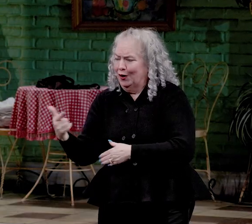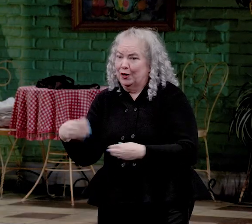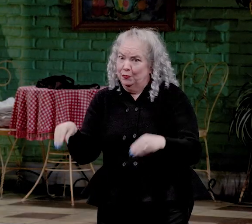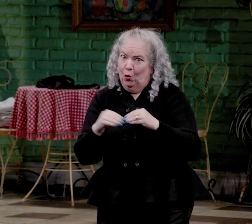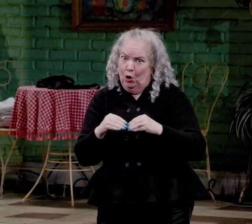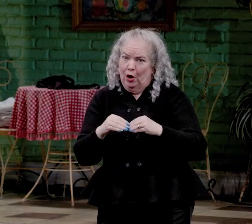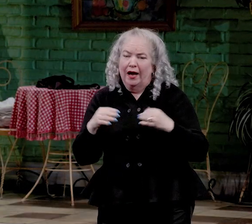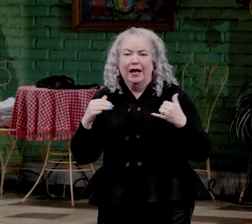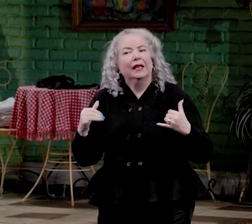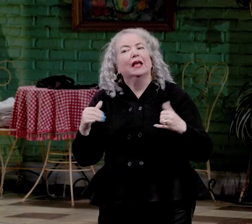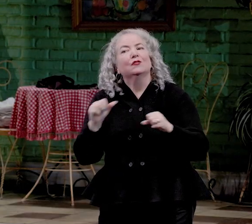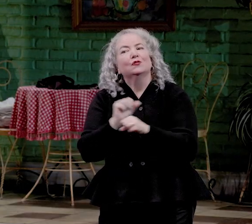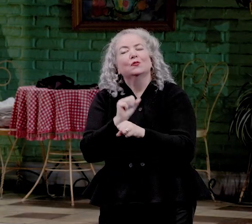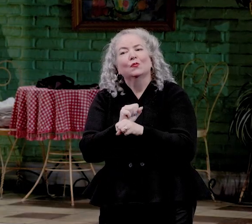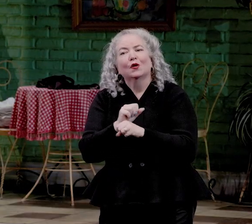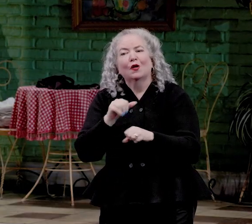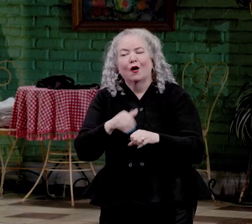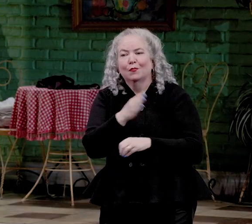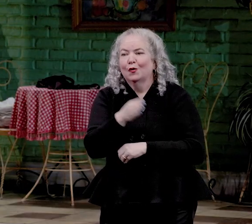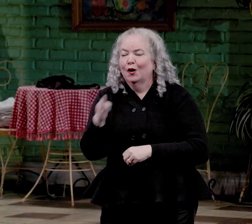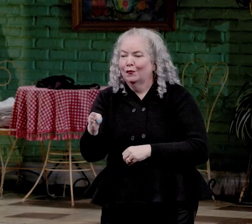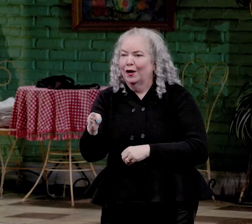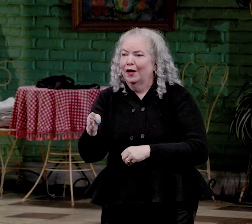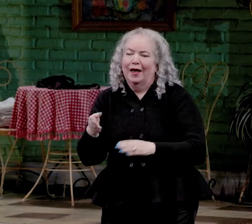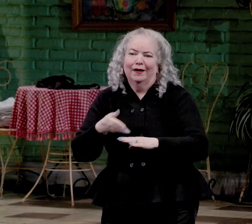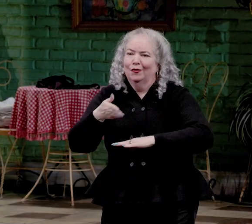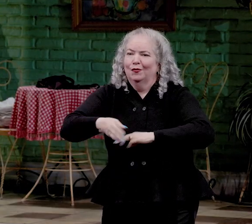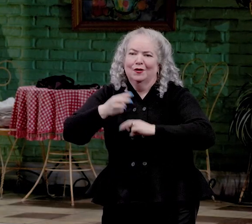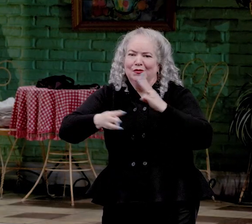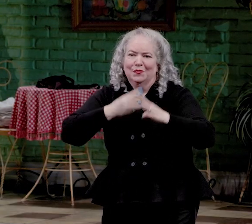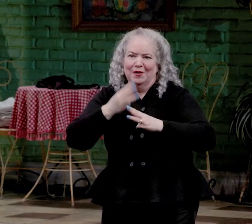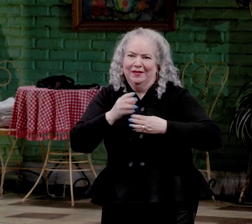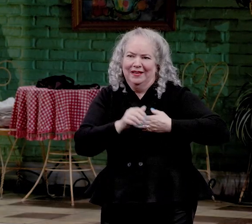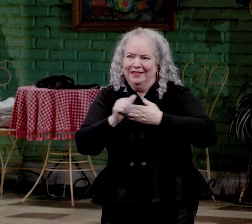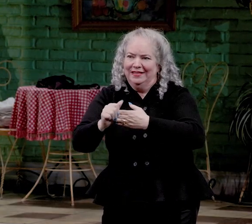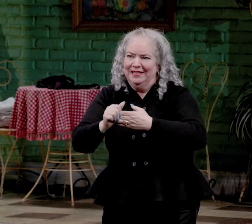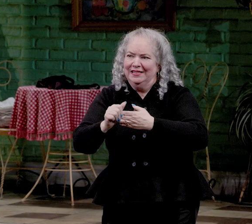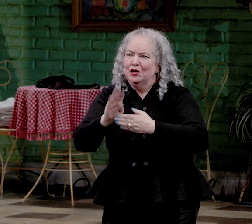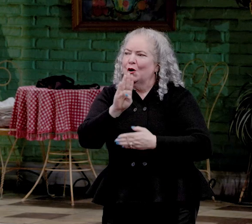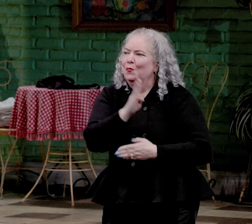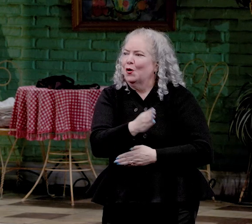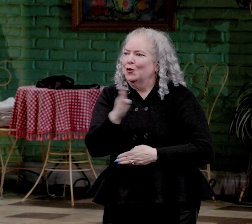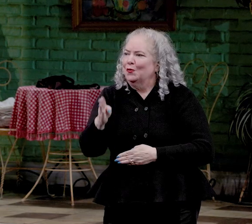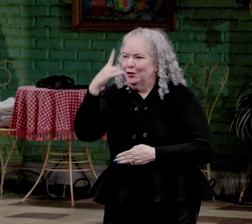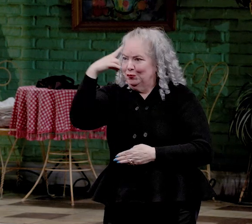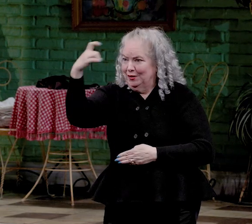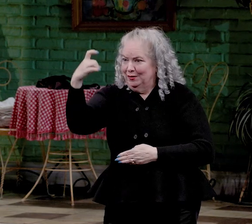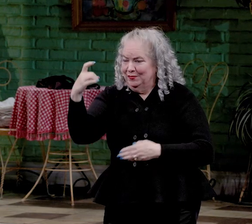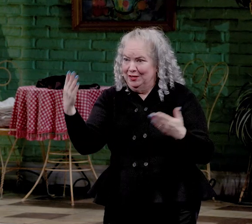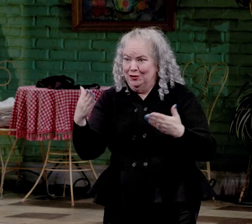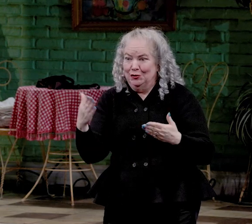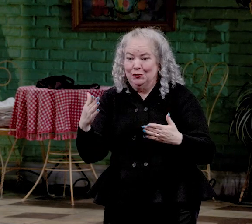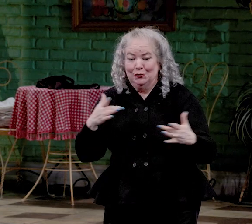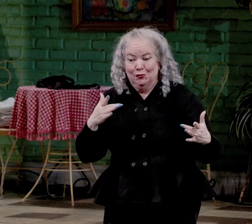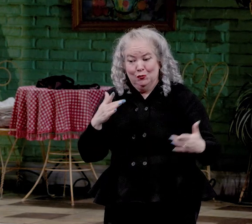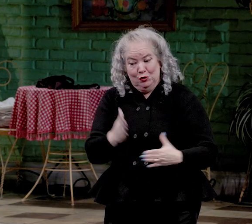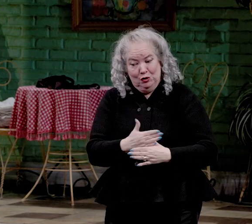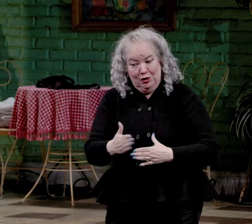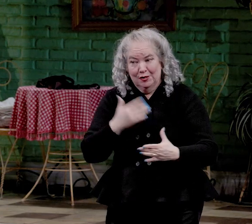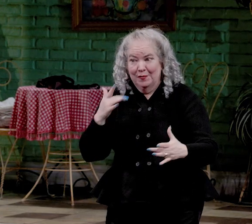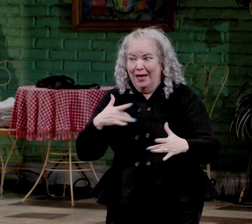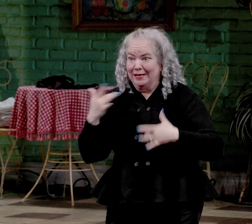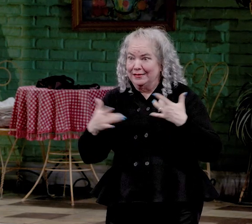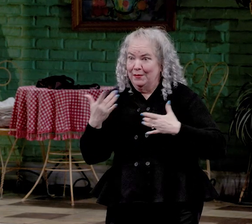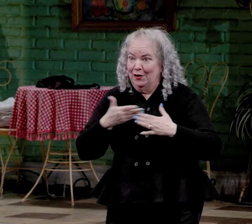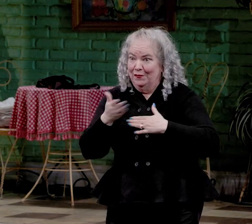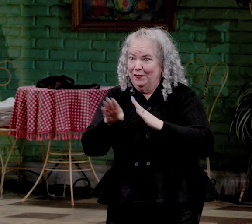worked on Broadway around the world, and she currently leads Broadway Dreams in New York City. Here to share some excitement with us over